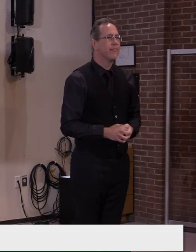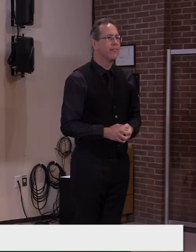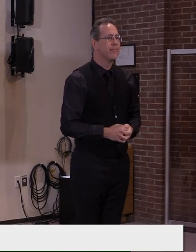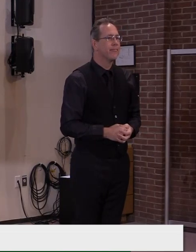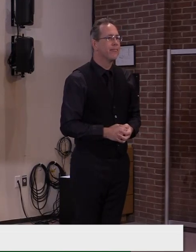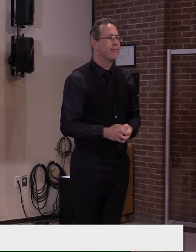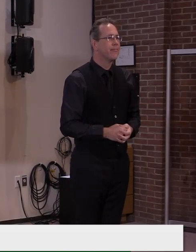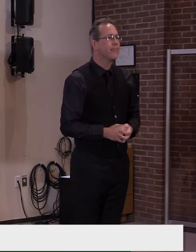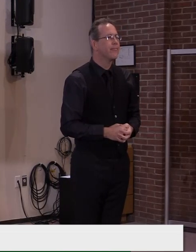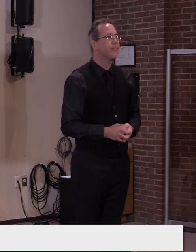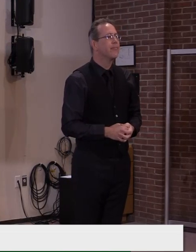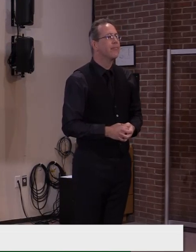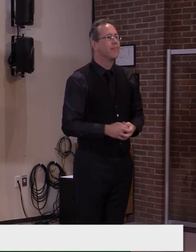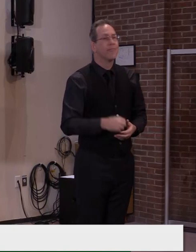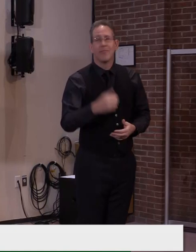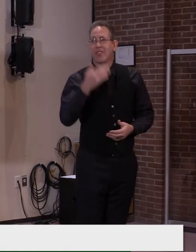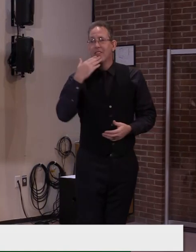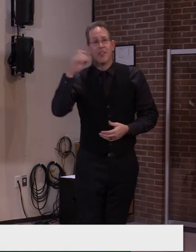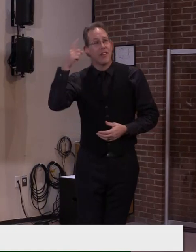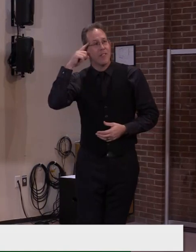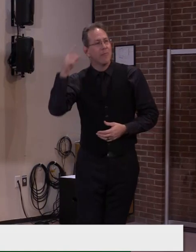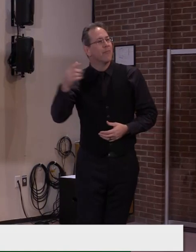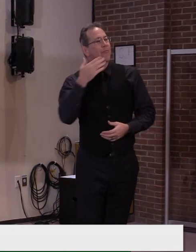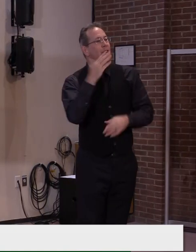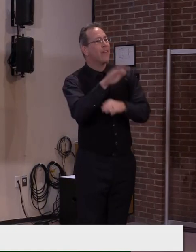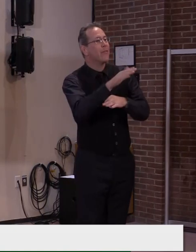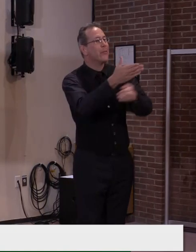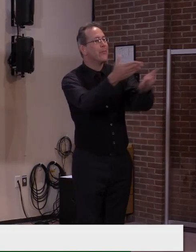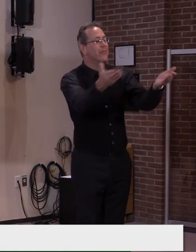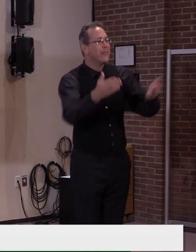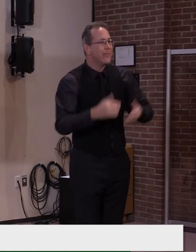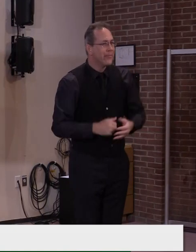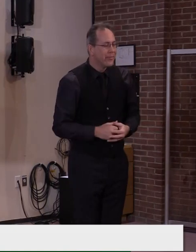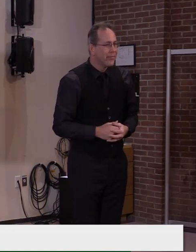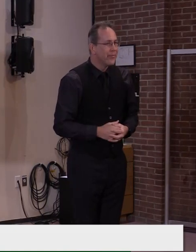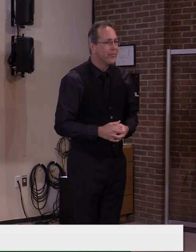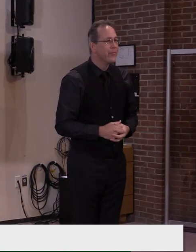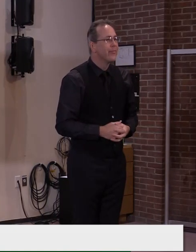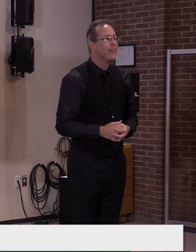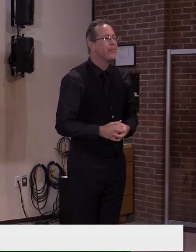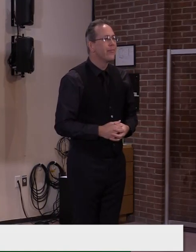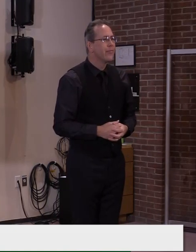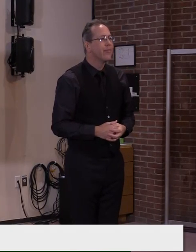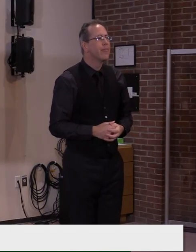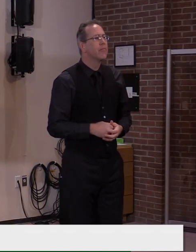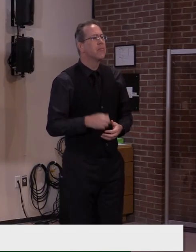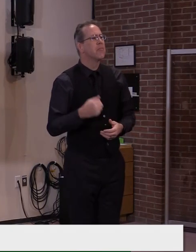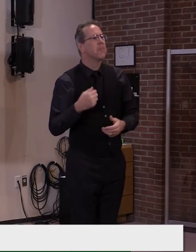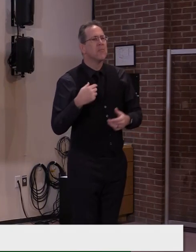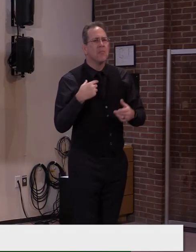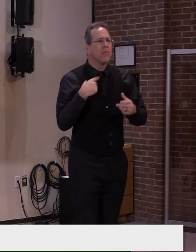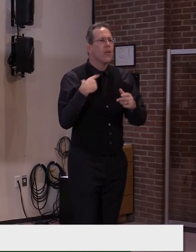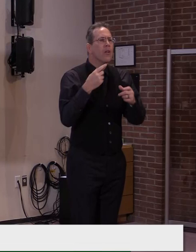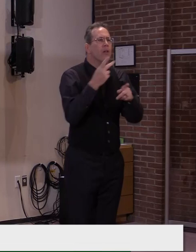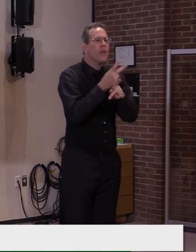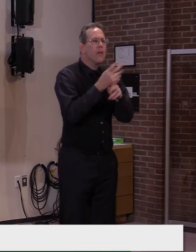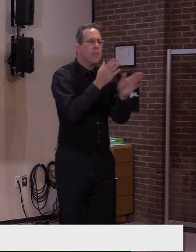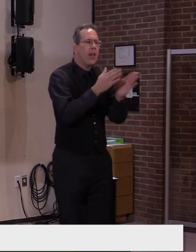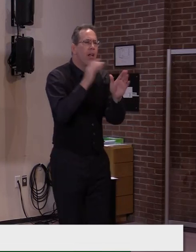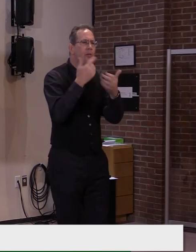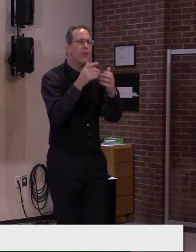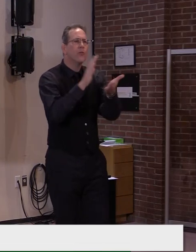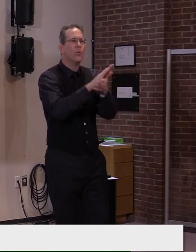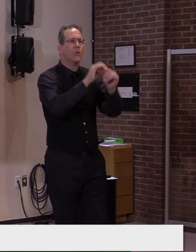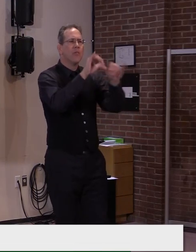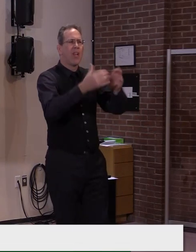Thank you, Governor. Good afternoon. We're making plans for operating schools after the holiday break relative to